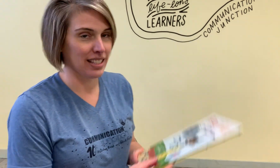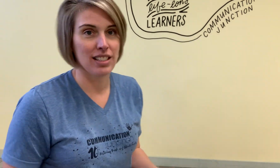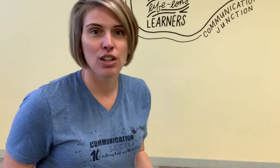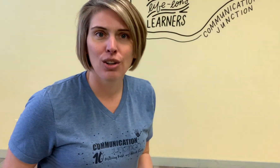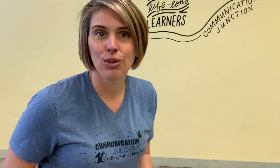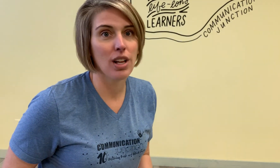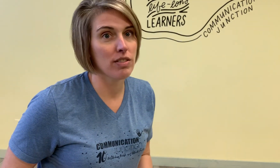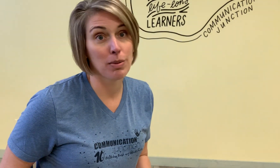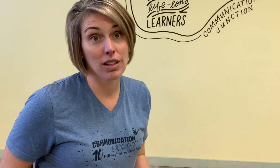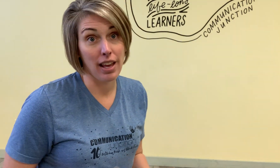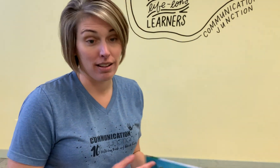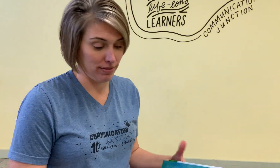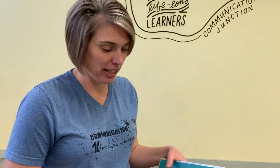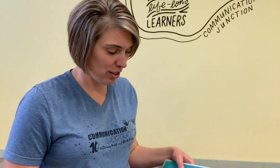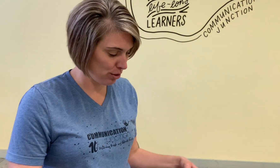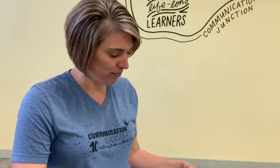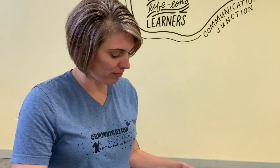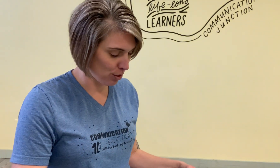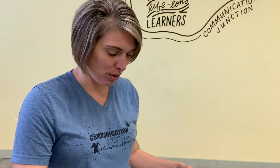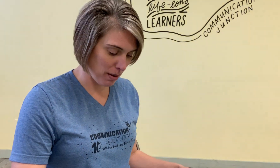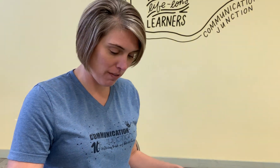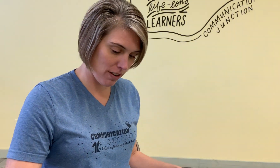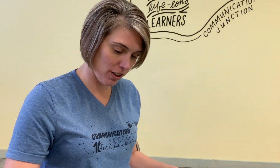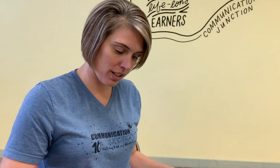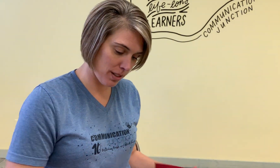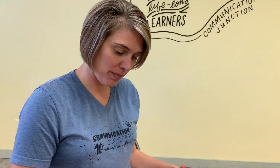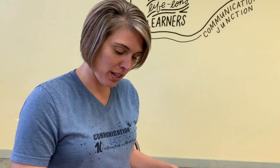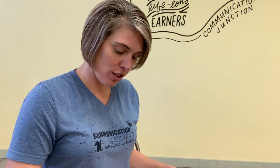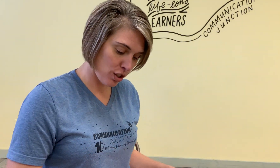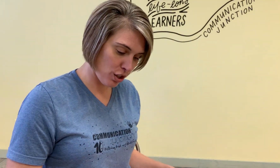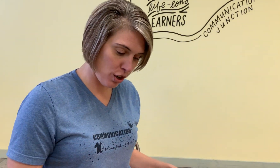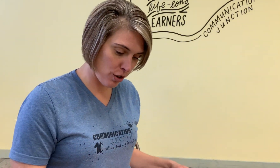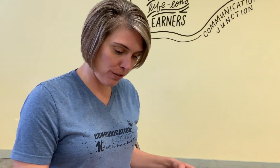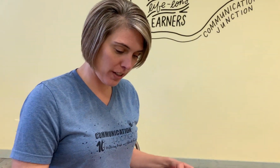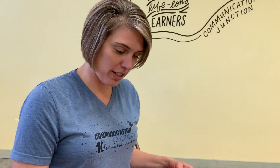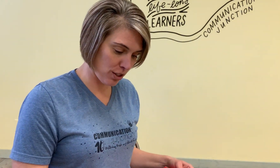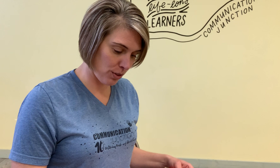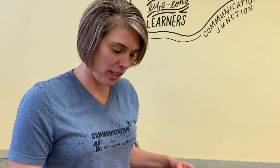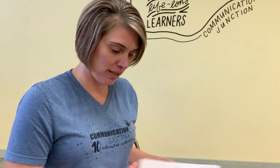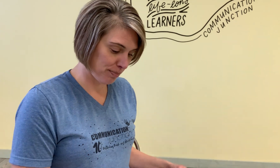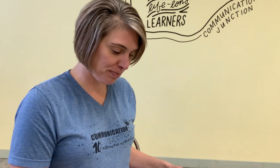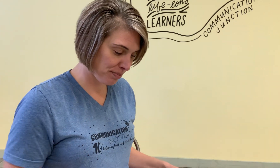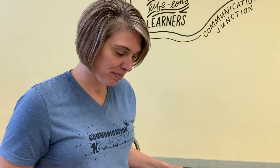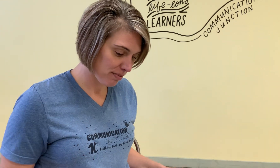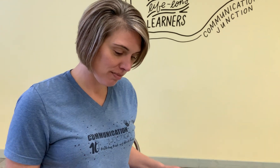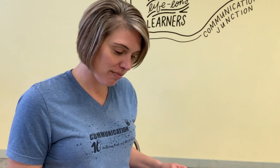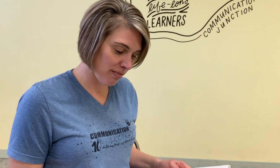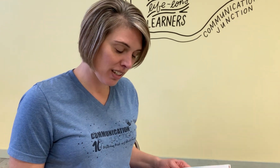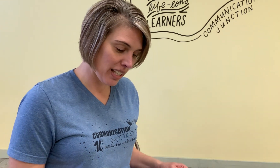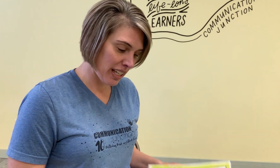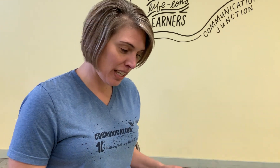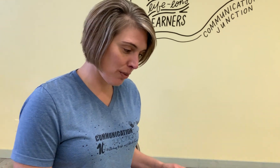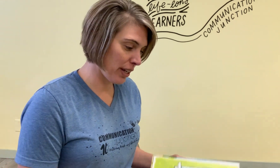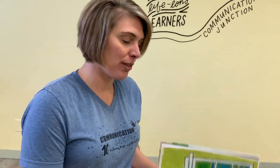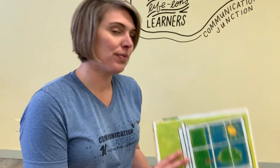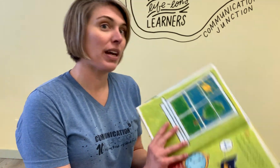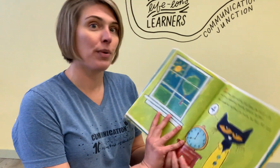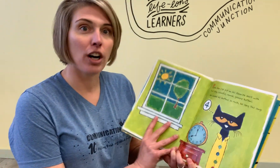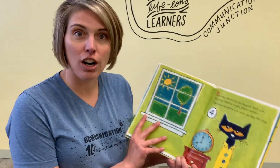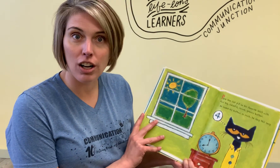buttons. Who loves Pete the cat? I do. It's one of my favorites. So fun to read. Here we go. And we all